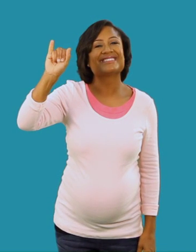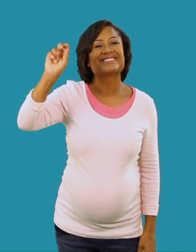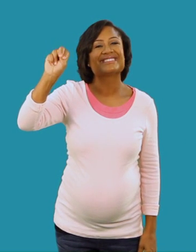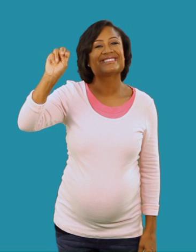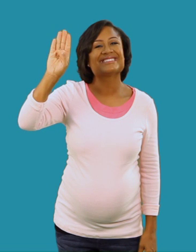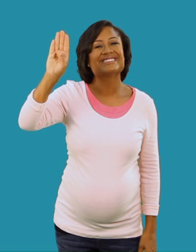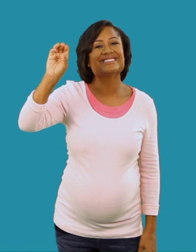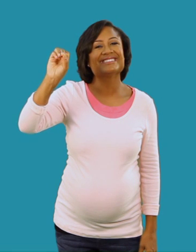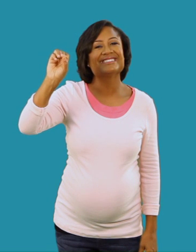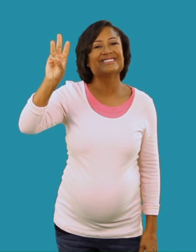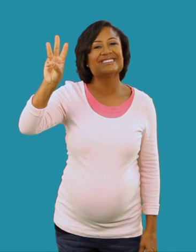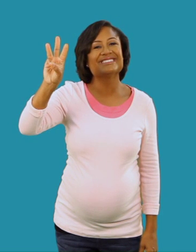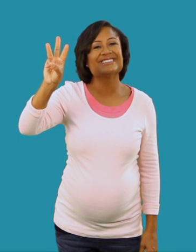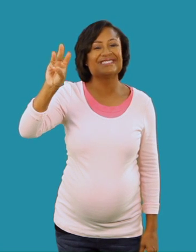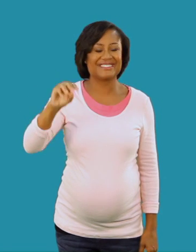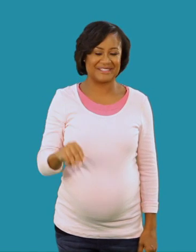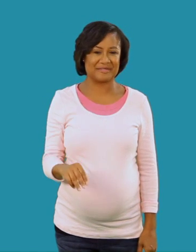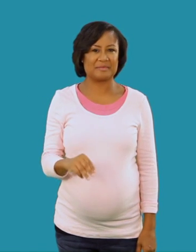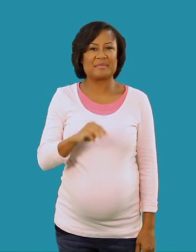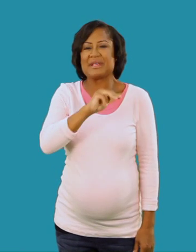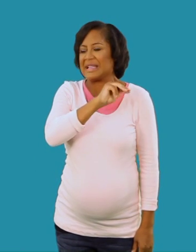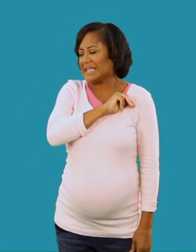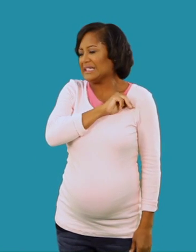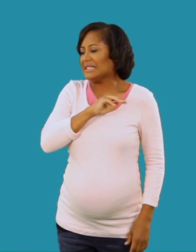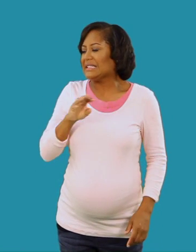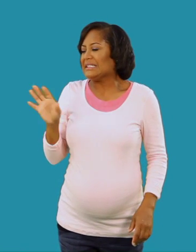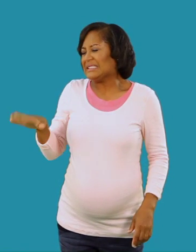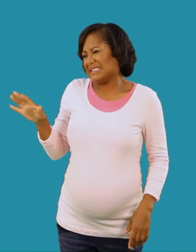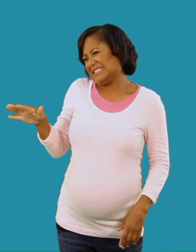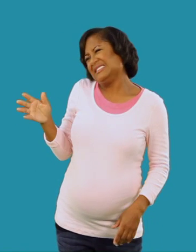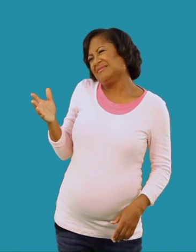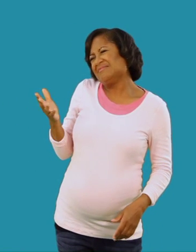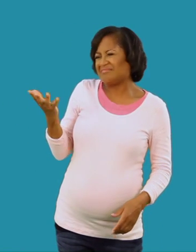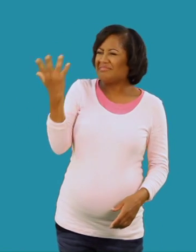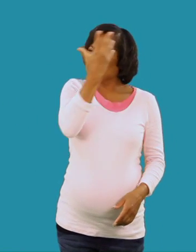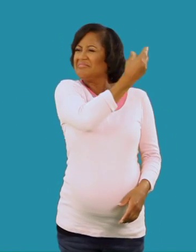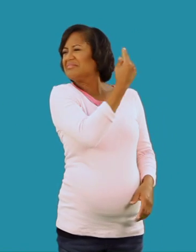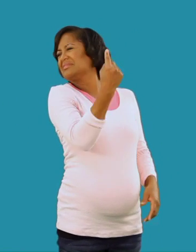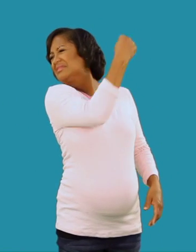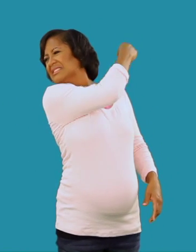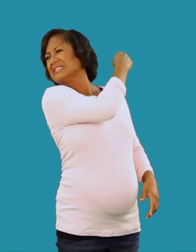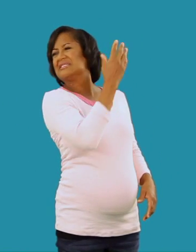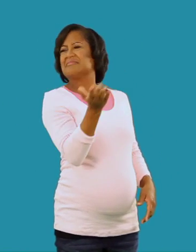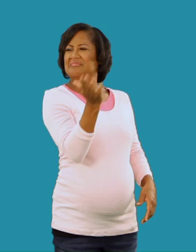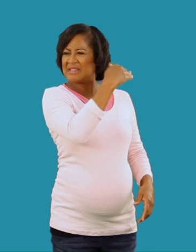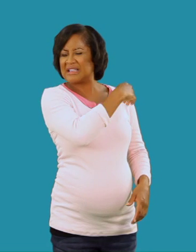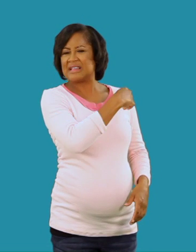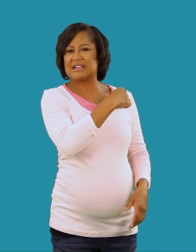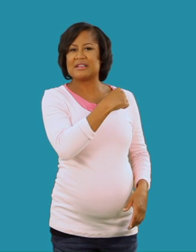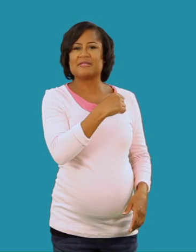I think it's time for us to turn back, says Maria. I think you're right, says